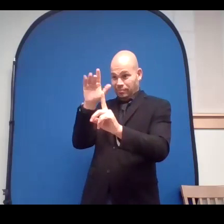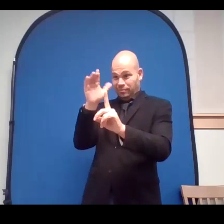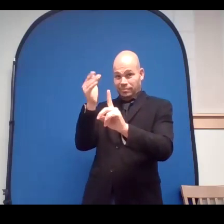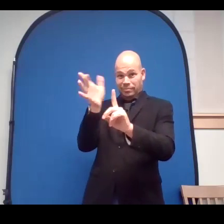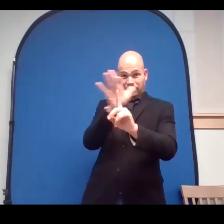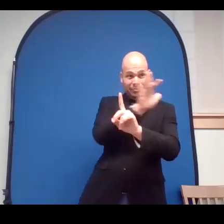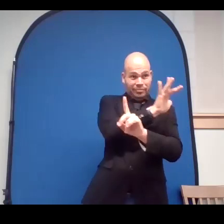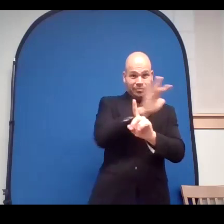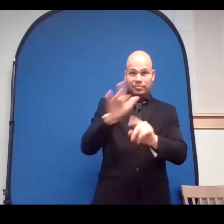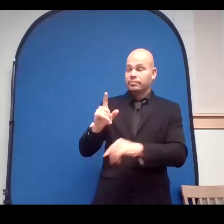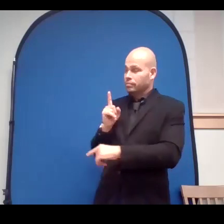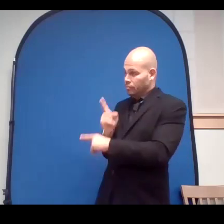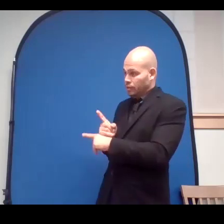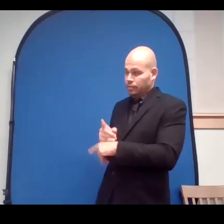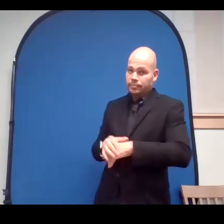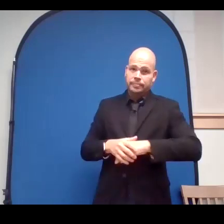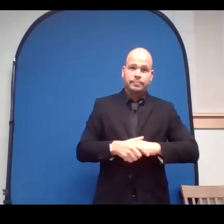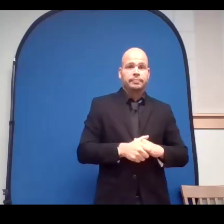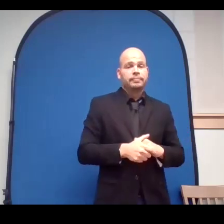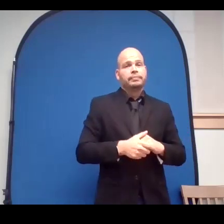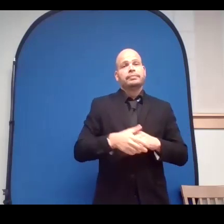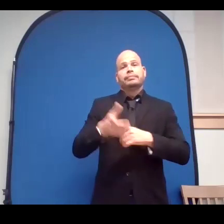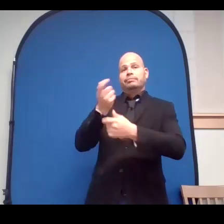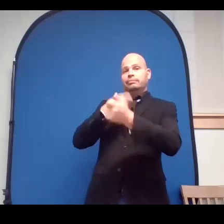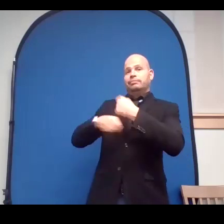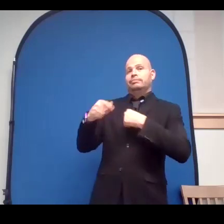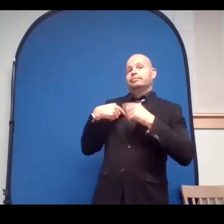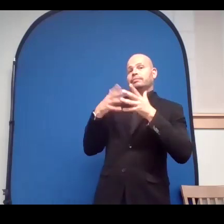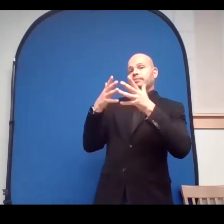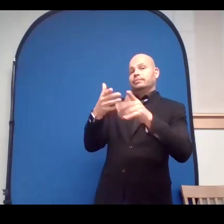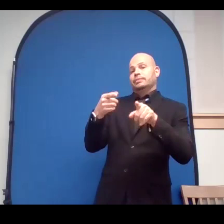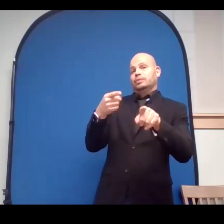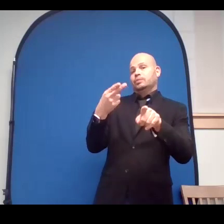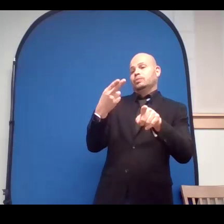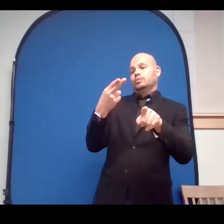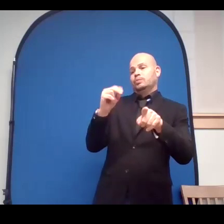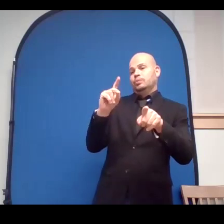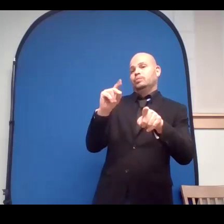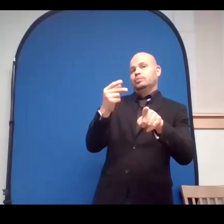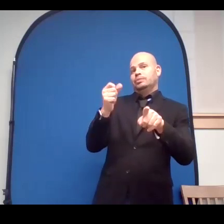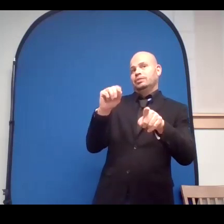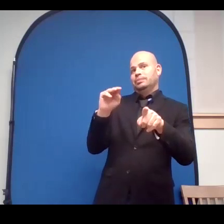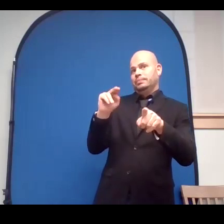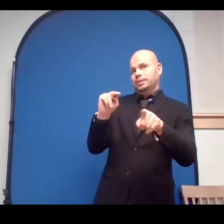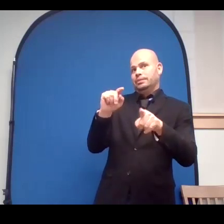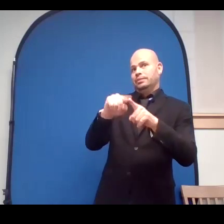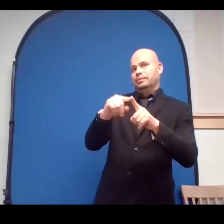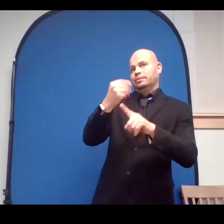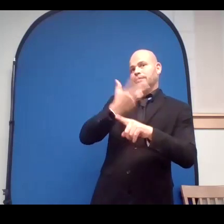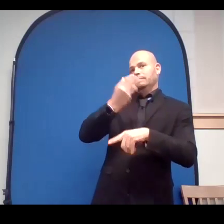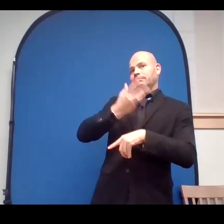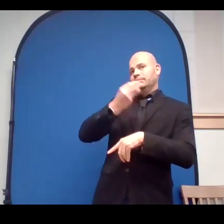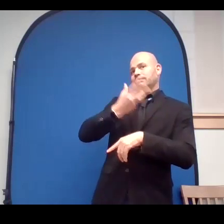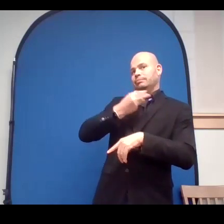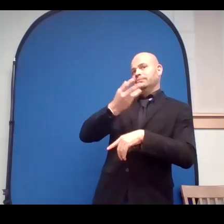Sergeant Hodgson, who is keeping me updated on his process as well as, you know, Sergeant Card. And did Hodgson tell you the